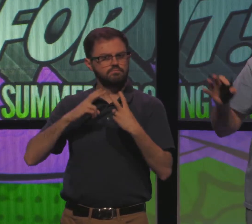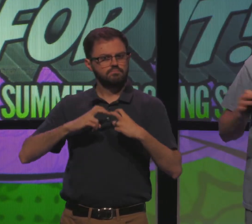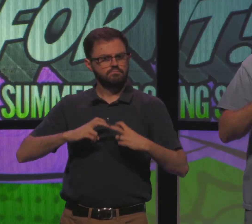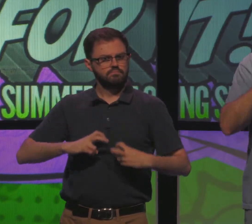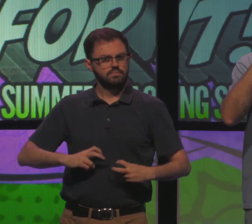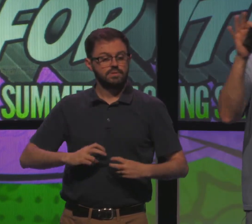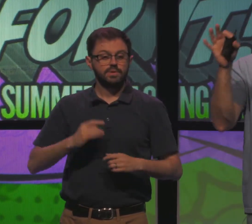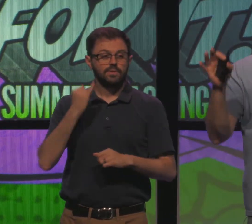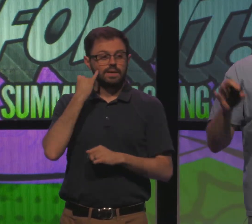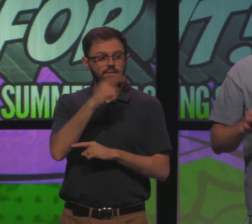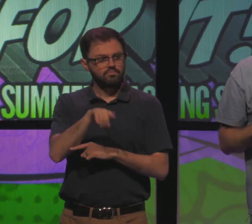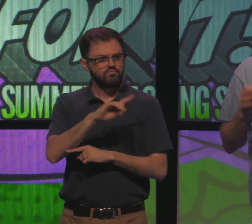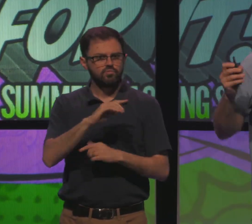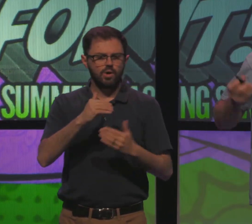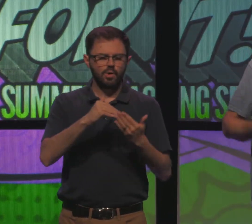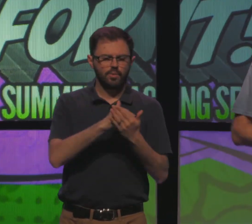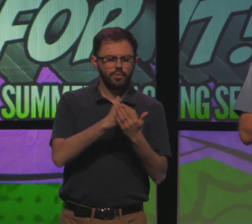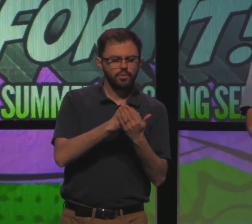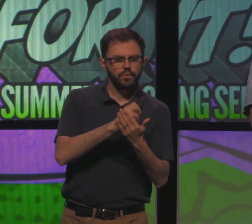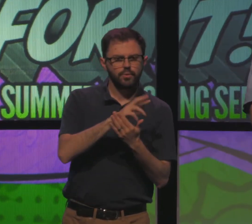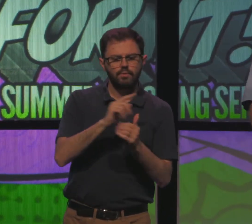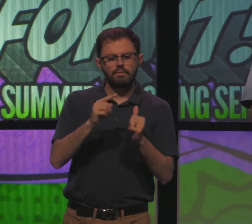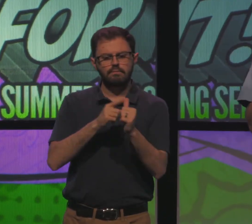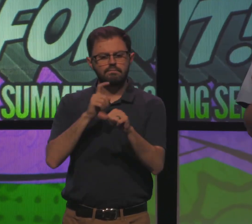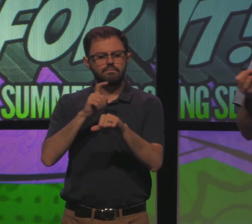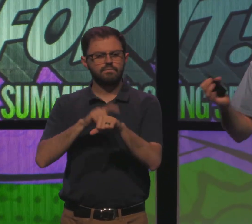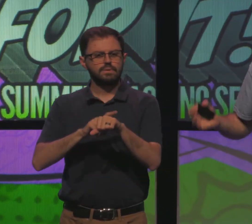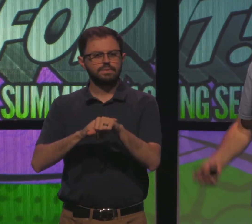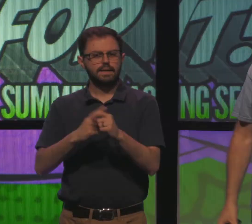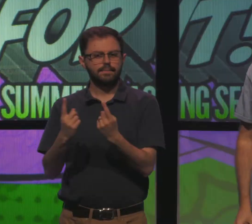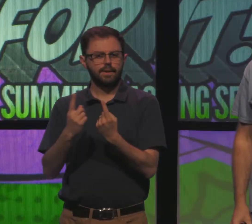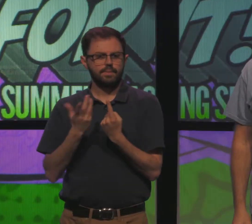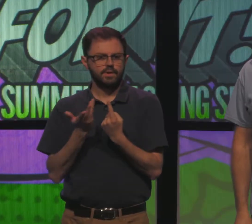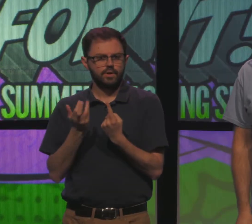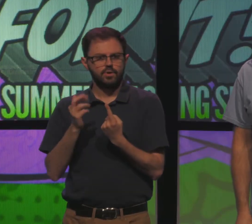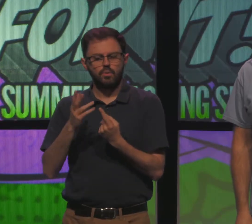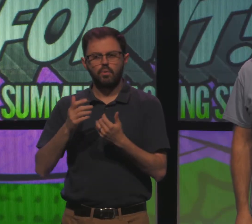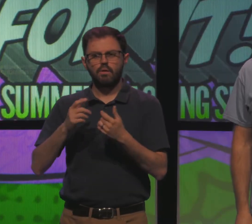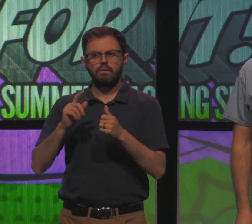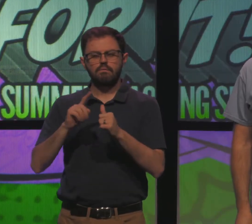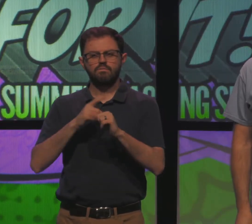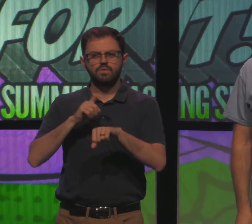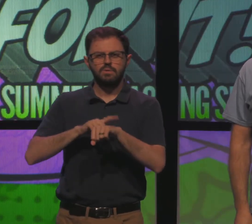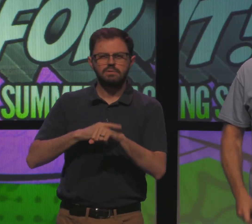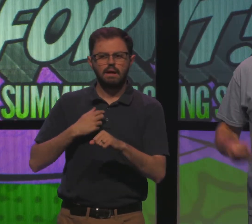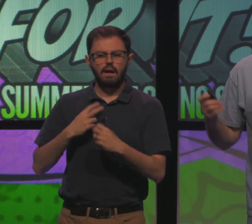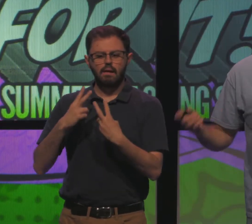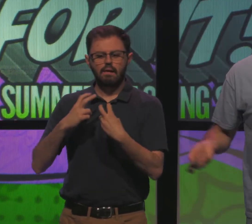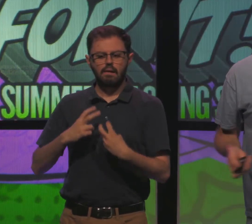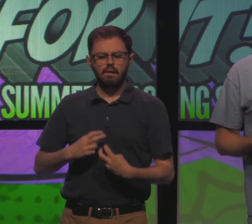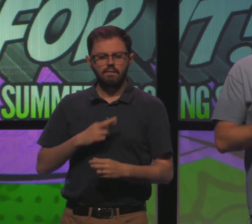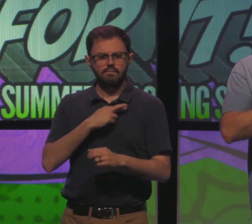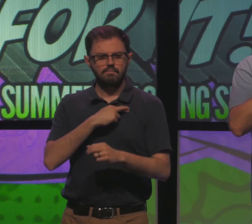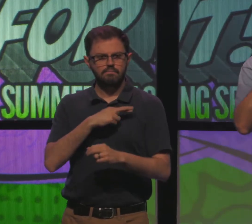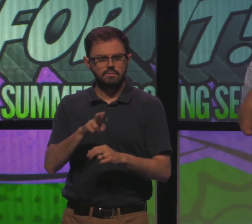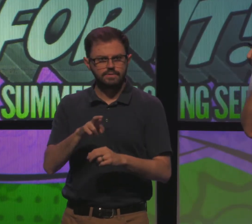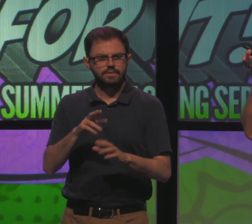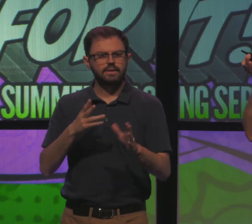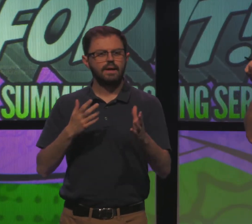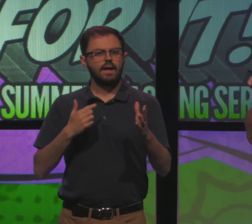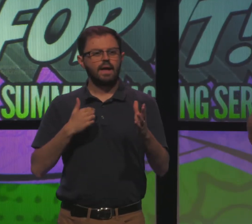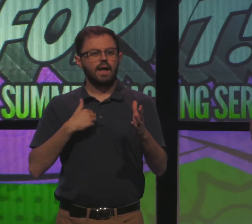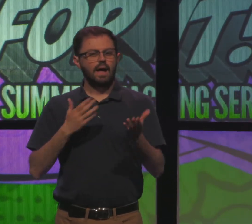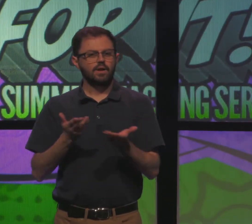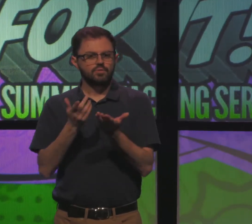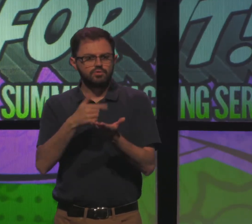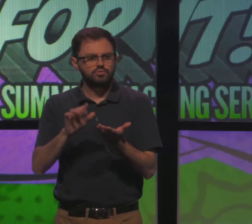first time around church, I just want to encourage you to stay curious and stay open. Like, just be curious. Spend time